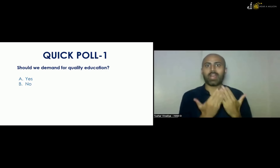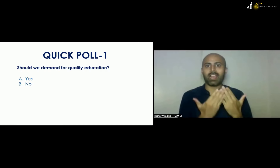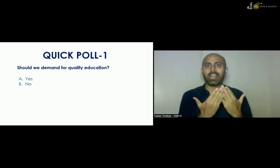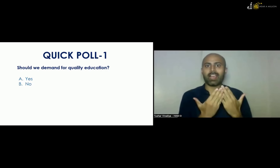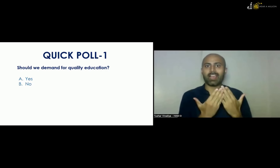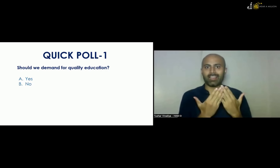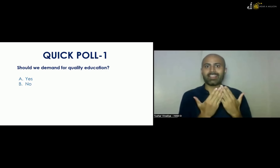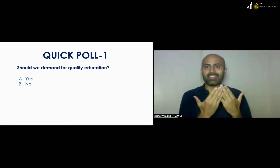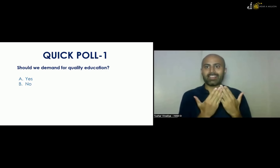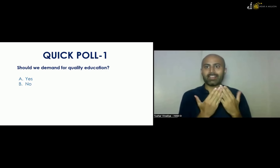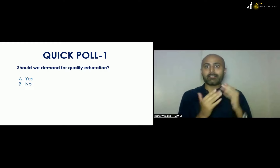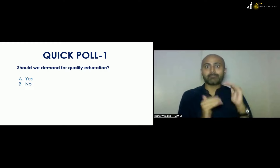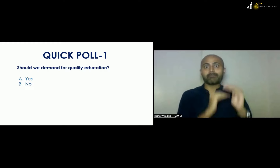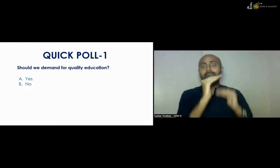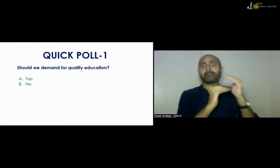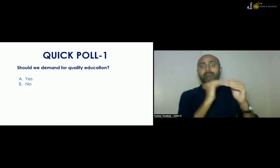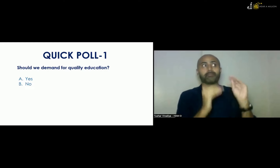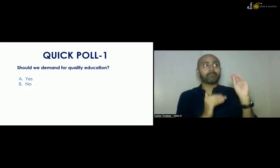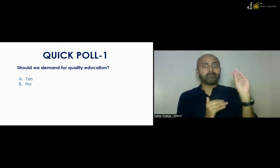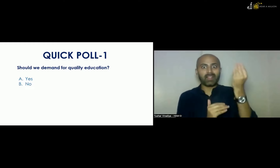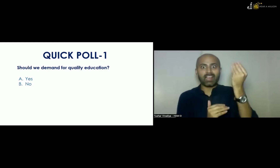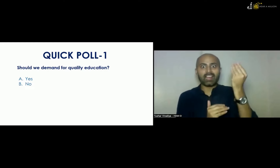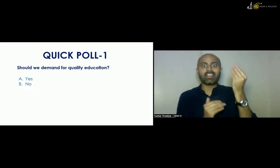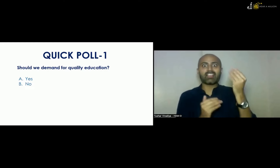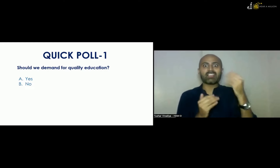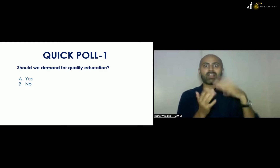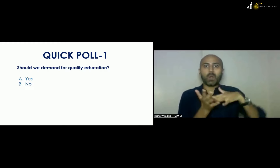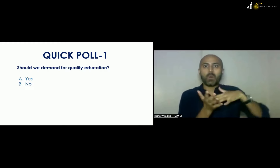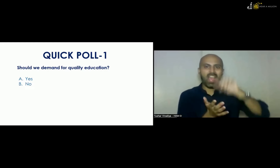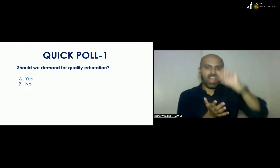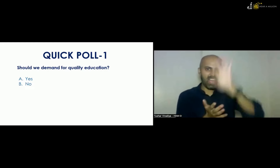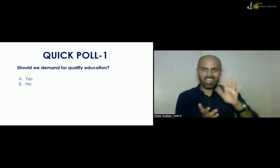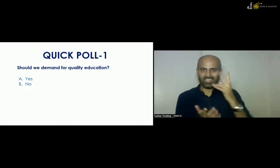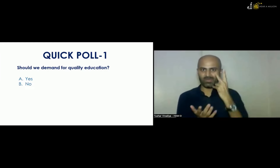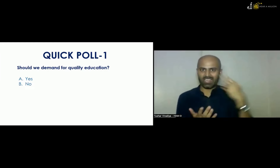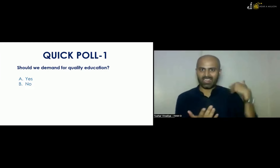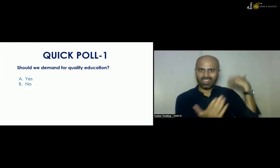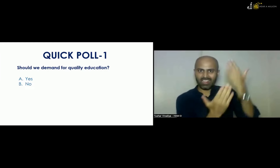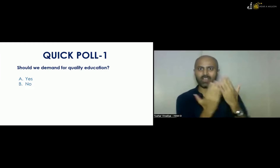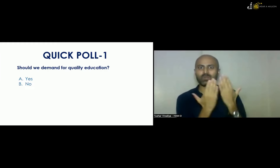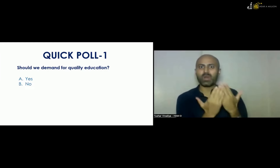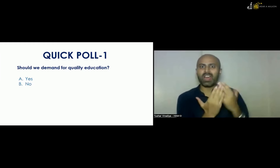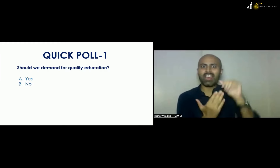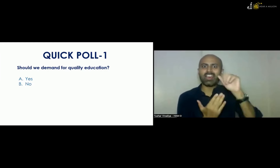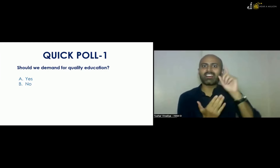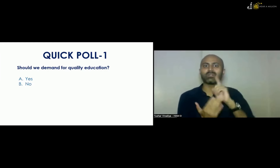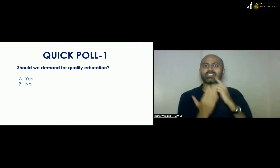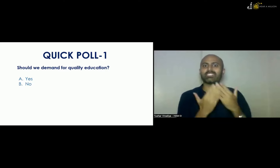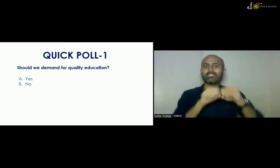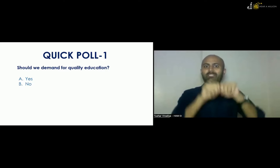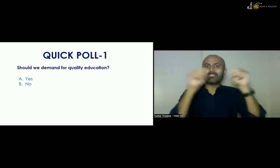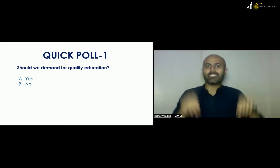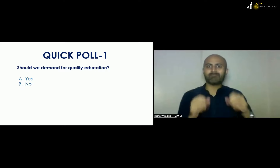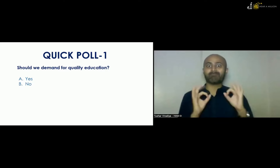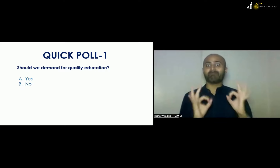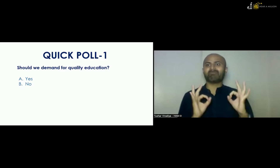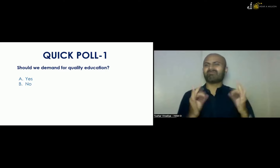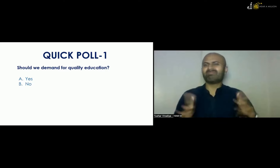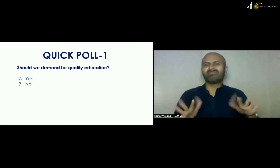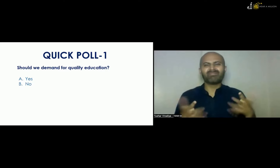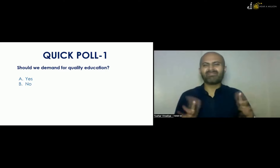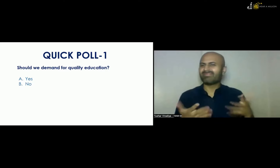question. So in India, as you can see that the deaf education, you can see that it's quite weak,